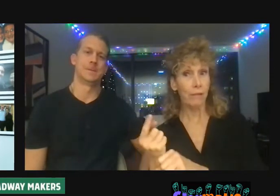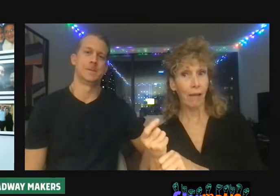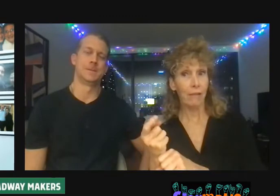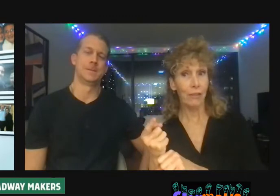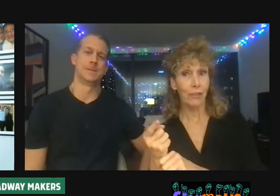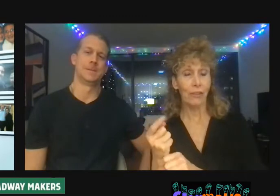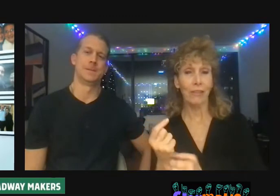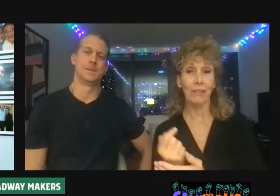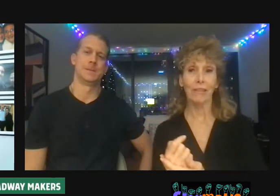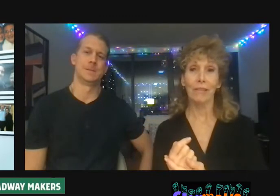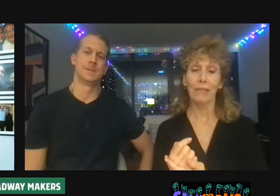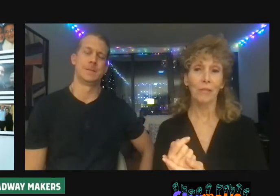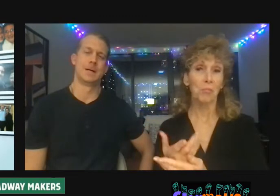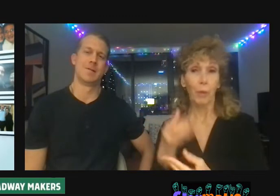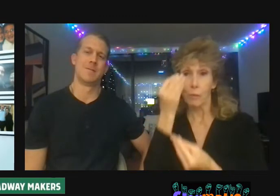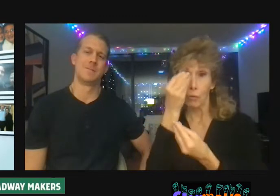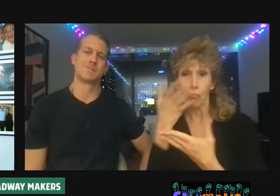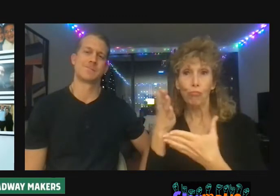you have for them?